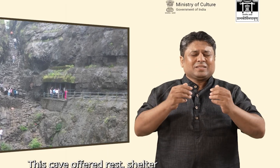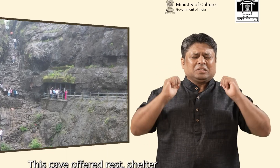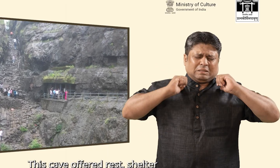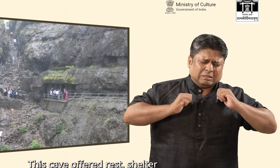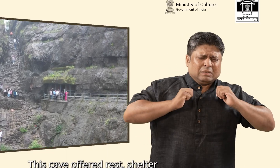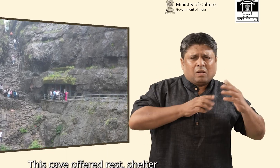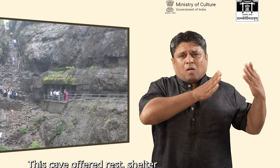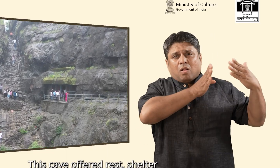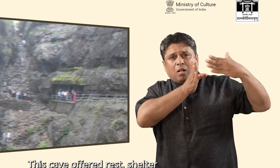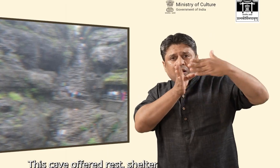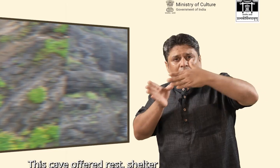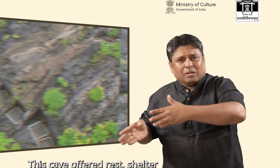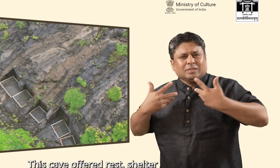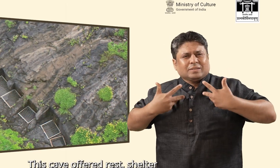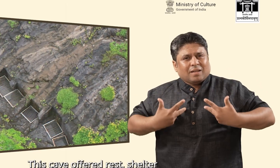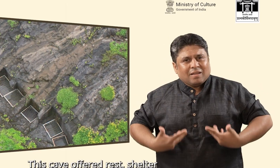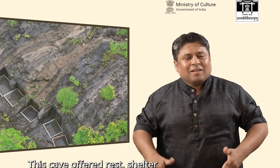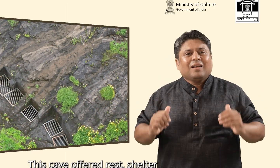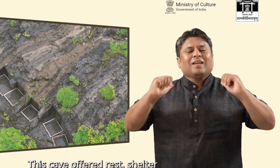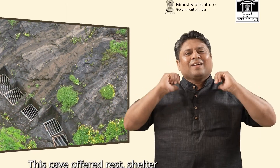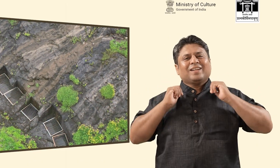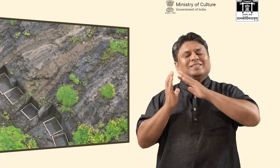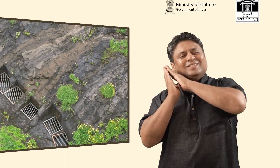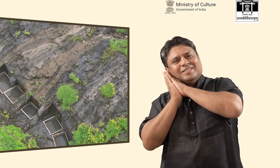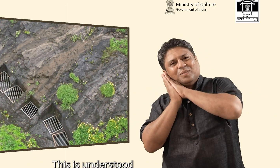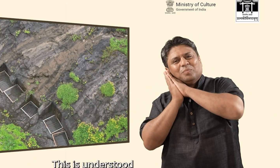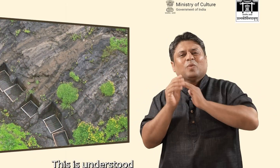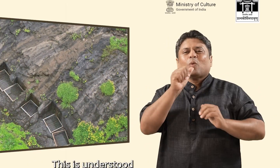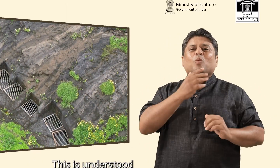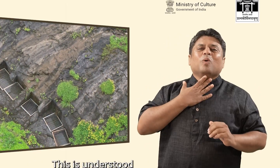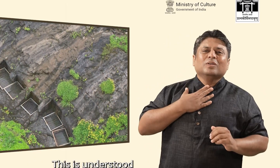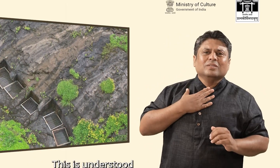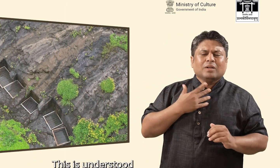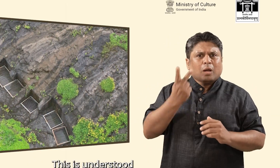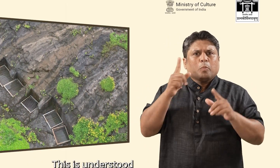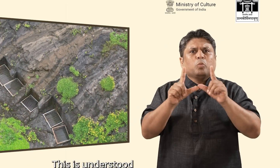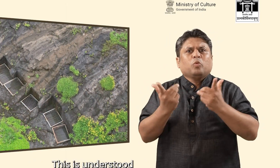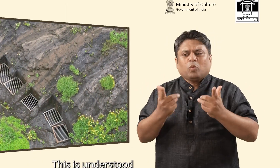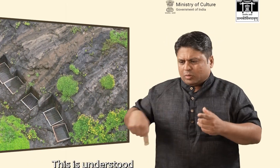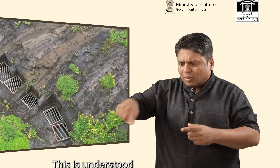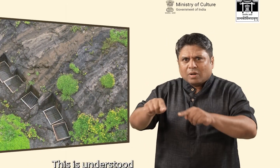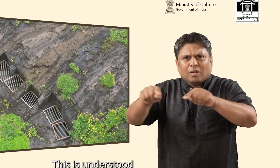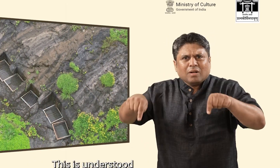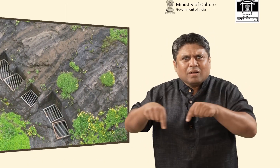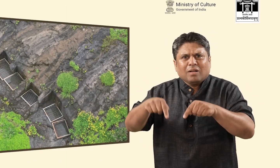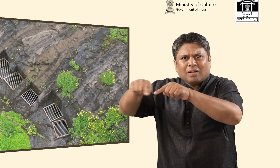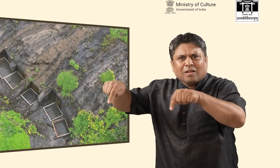offered rest, shelter, and access to water. This is understood through the presence of several water